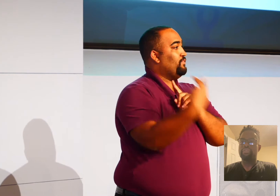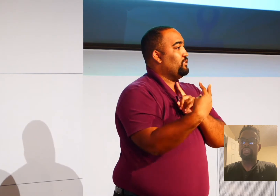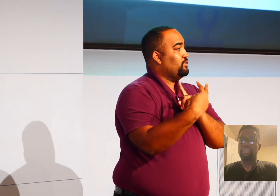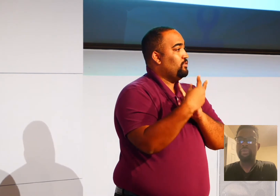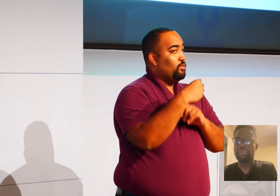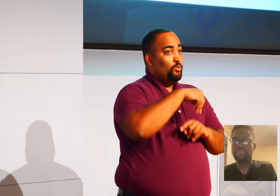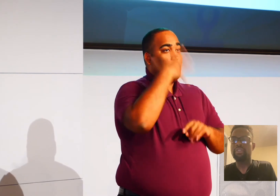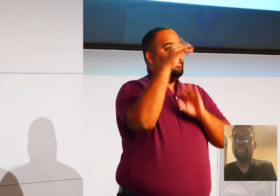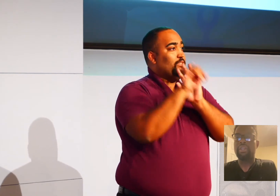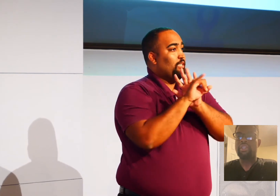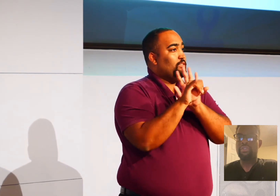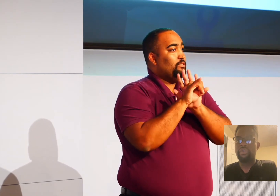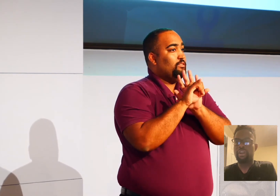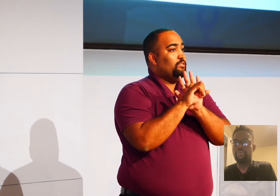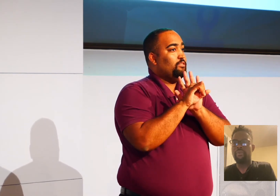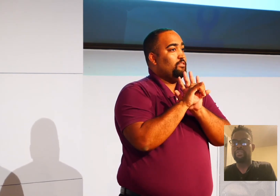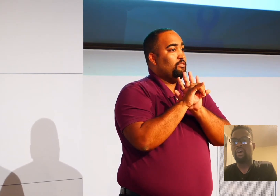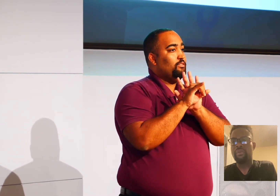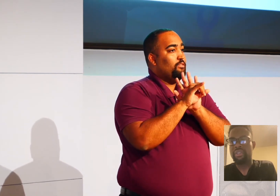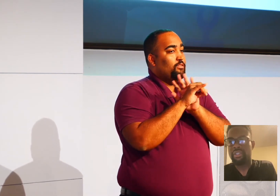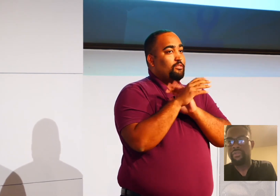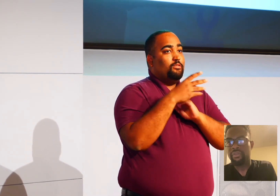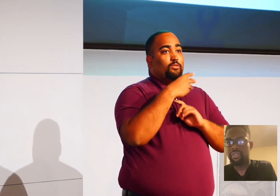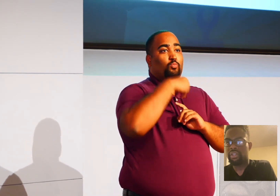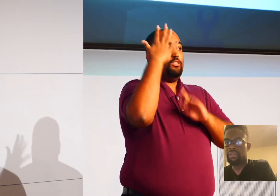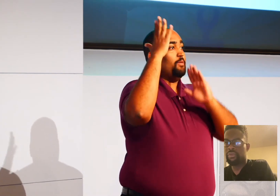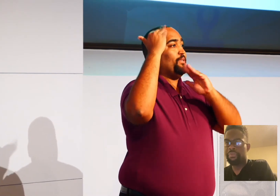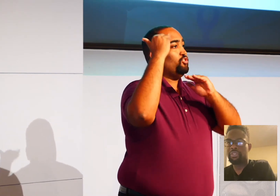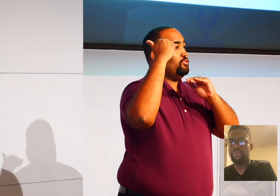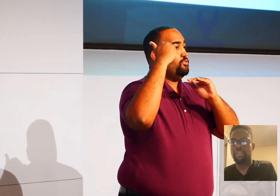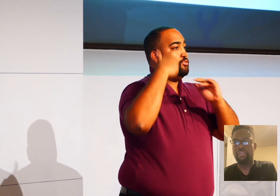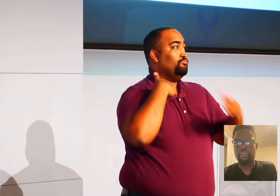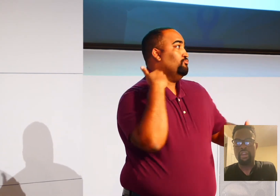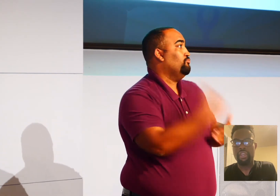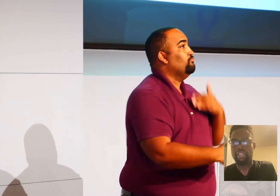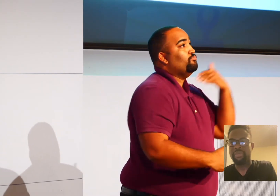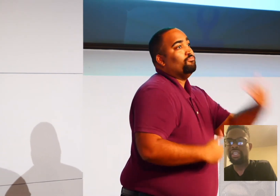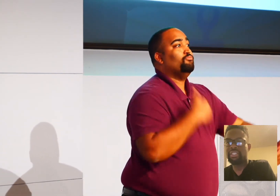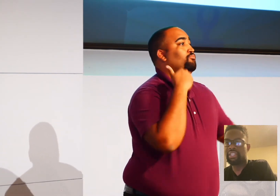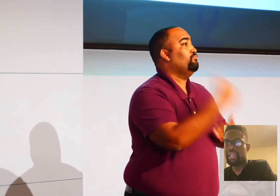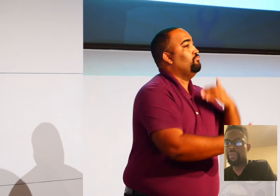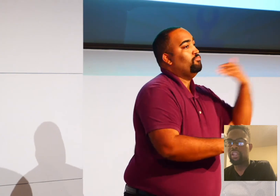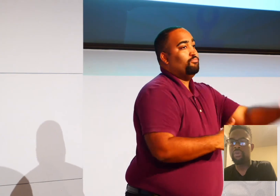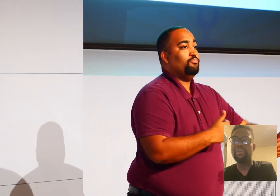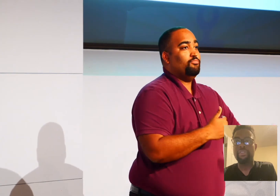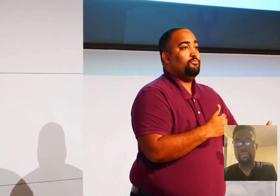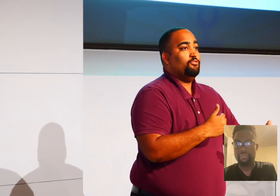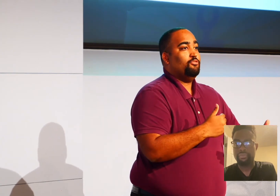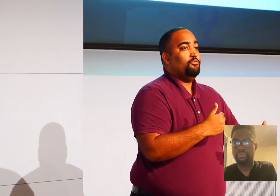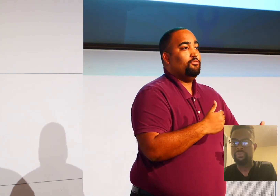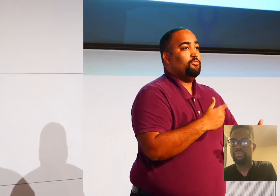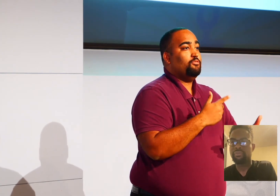It was really because growing up, I was always influenced under the white perspective and all the expectations that came along with it.